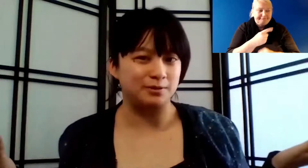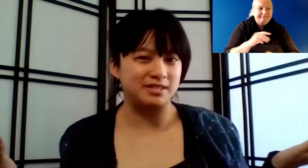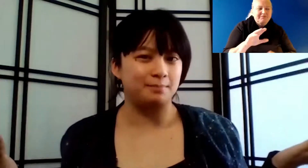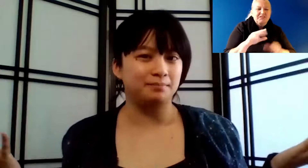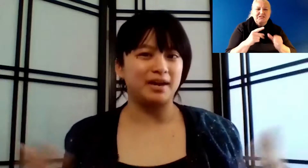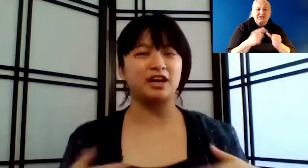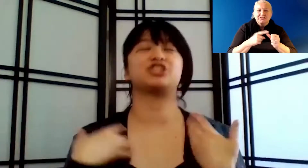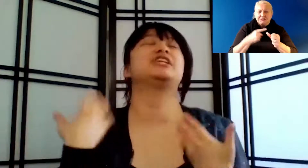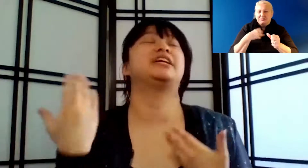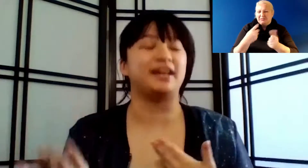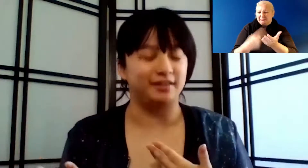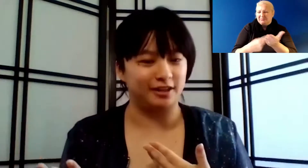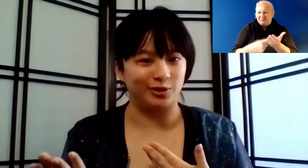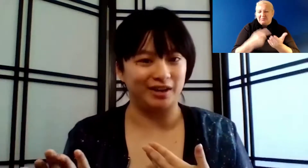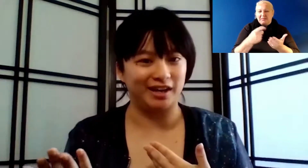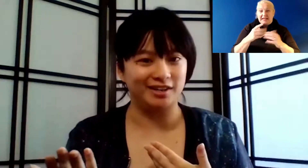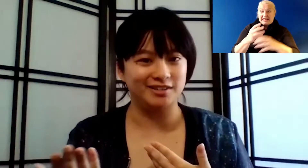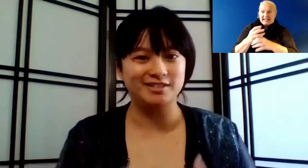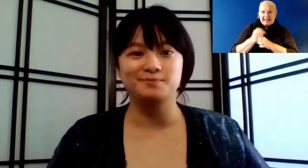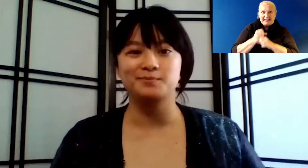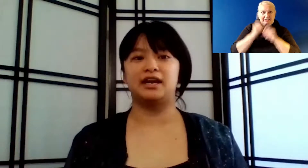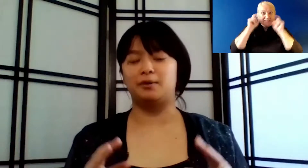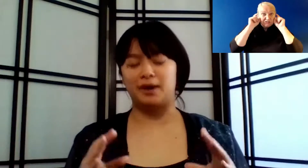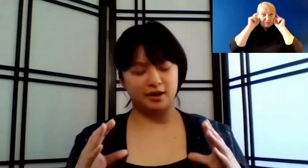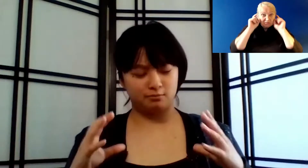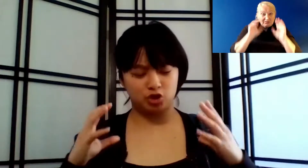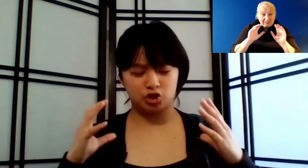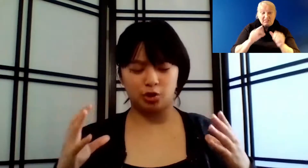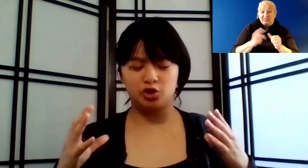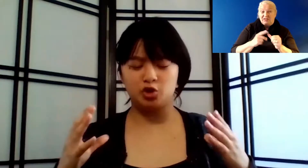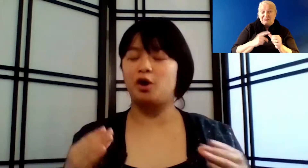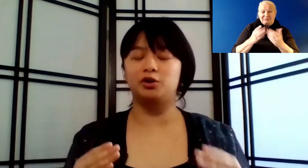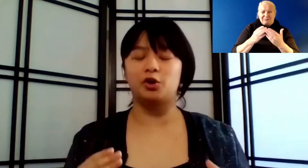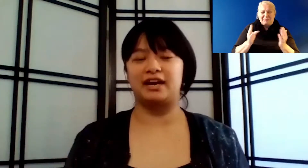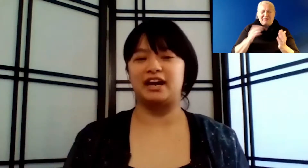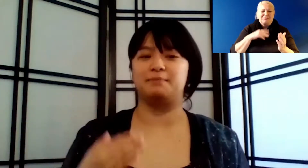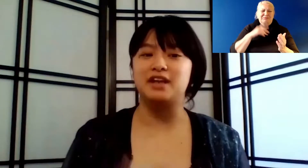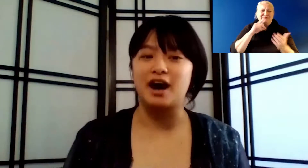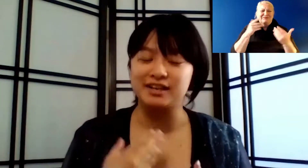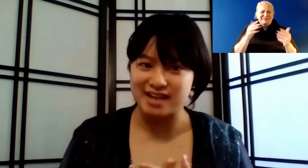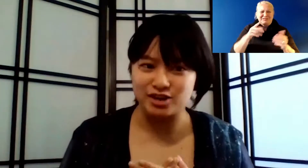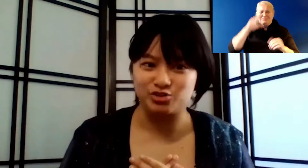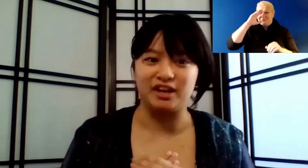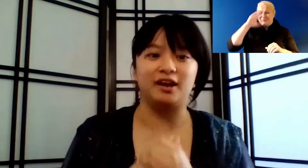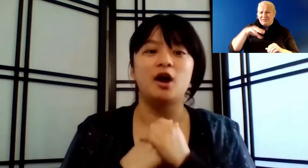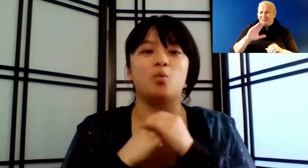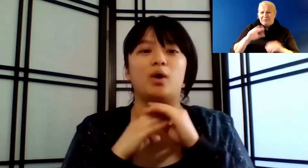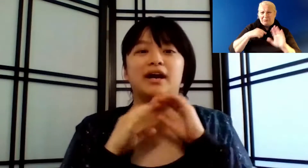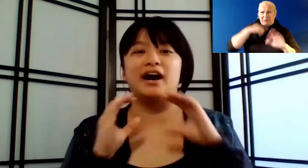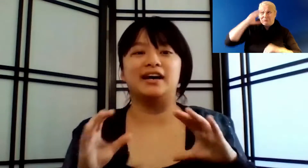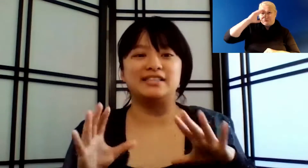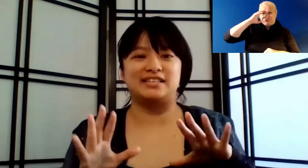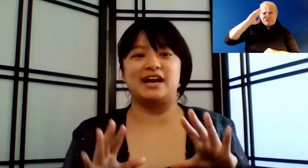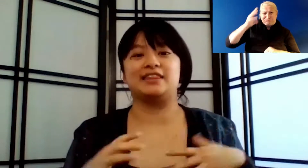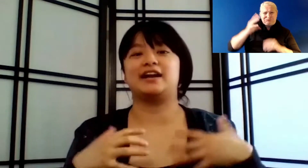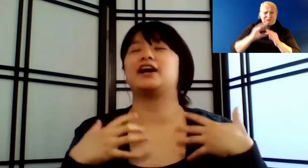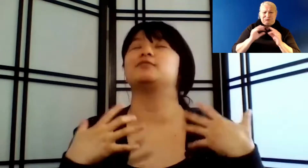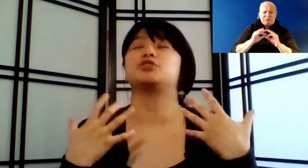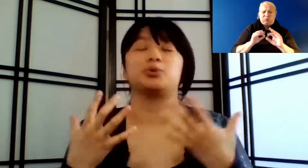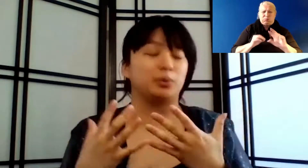step, actually getting the hearing aids. Now, I am sure you all know that I am not exaggerating when I say that I am sure a lot